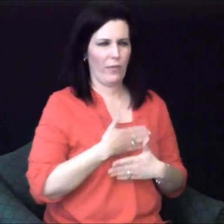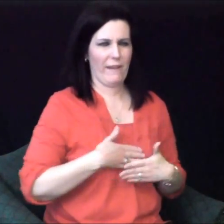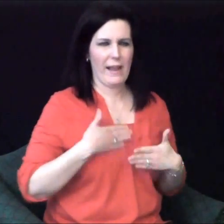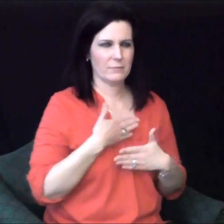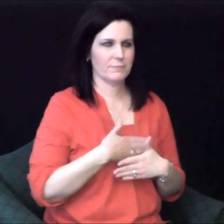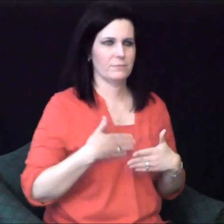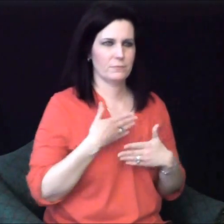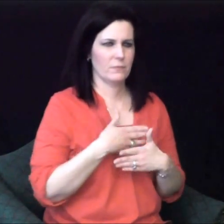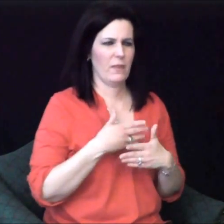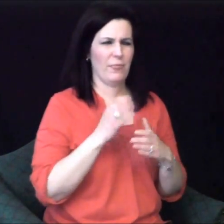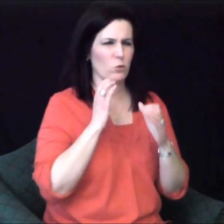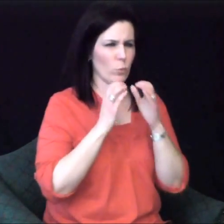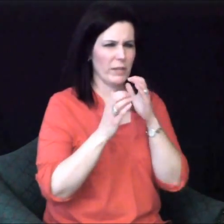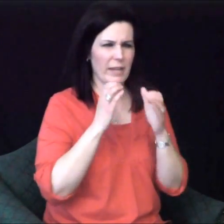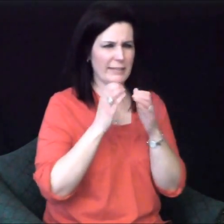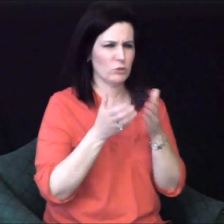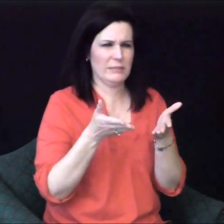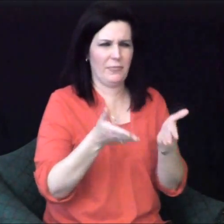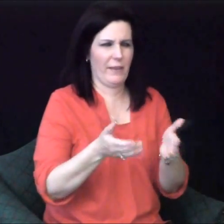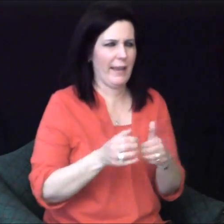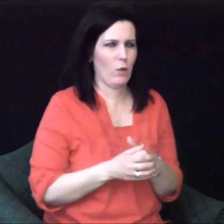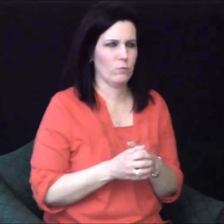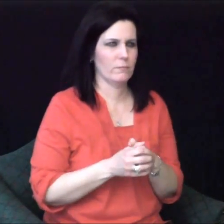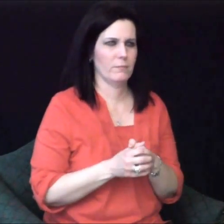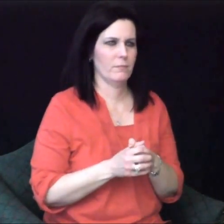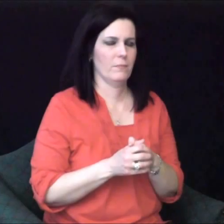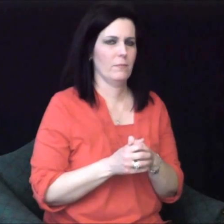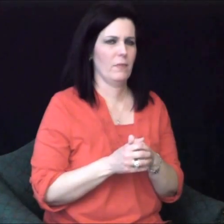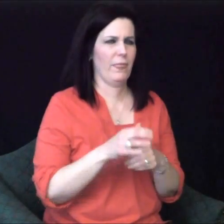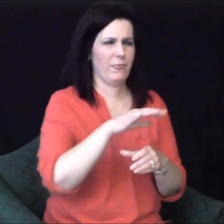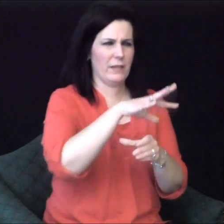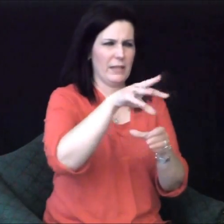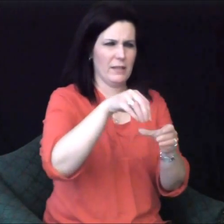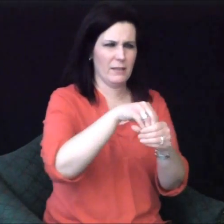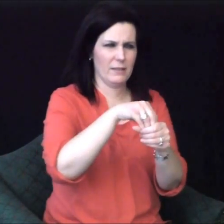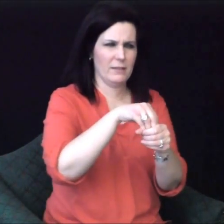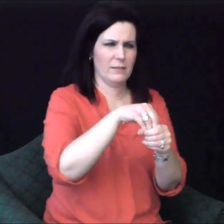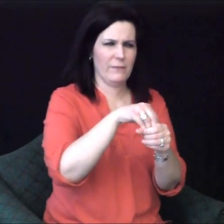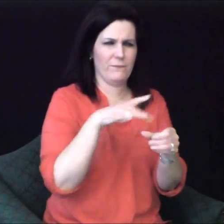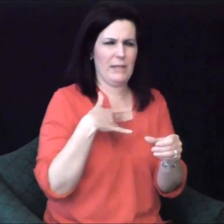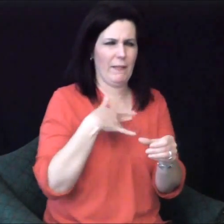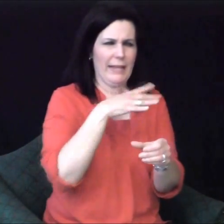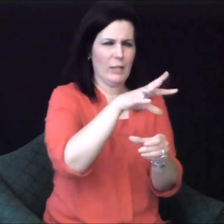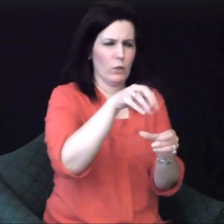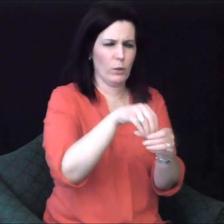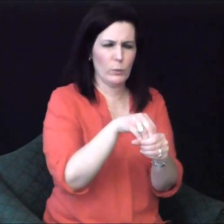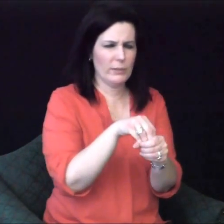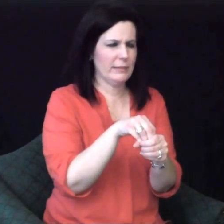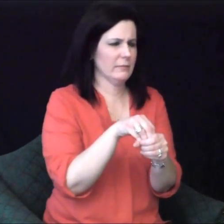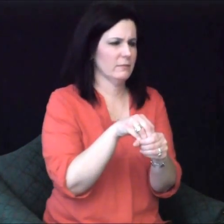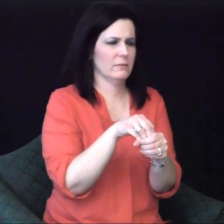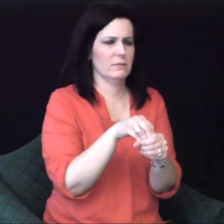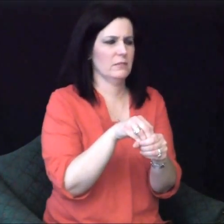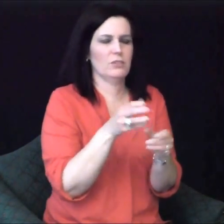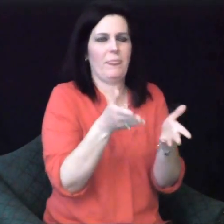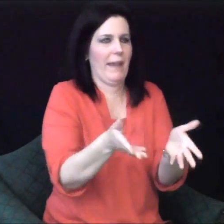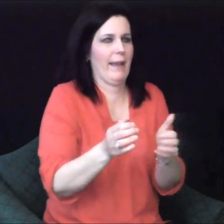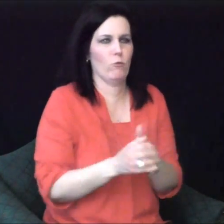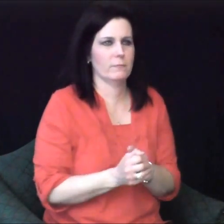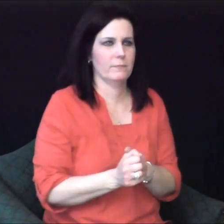I enjoy that. The communication is there. The involvement, the feeling included is